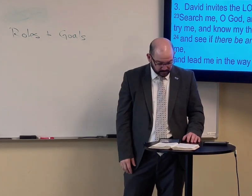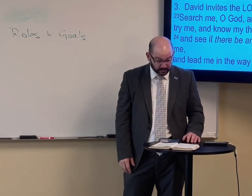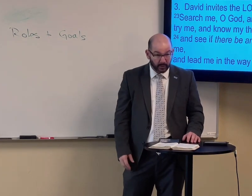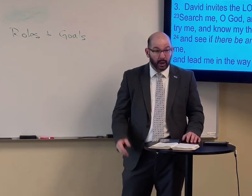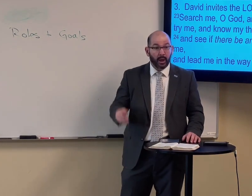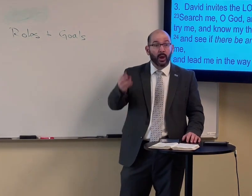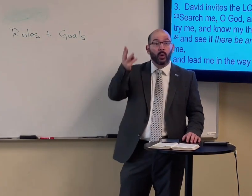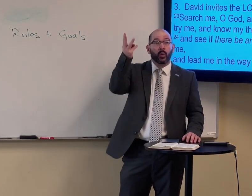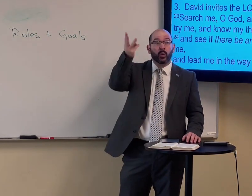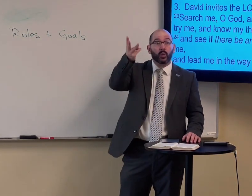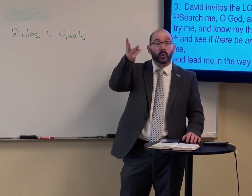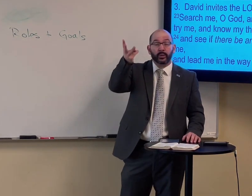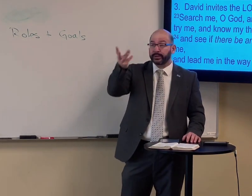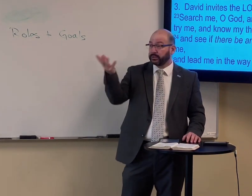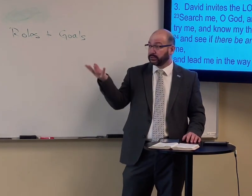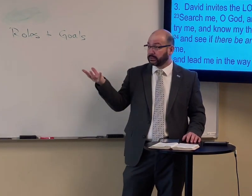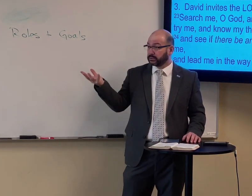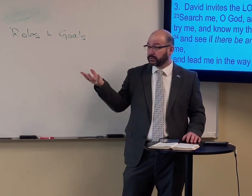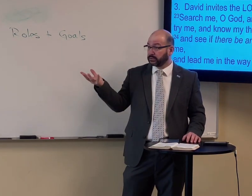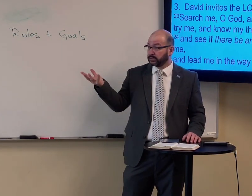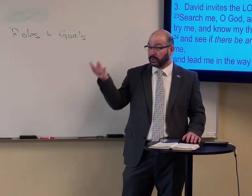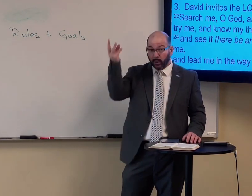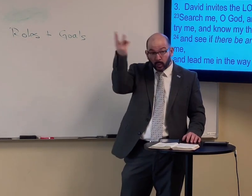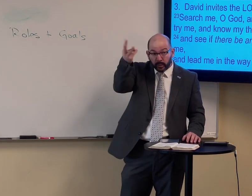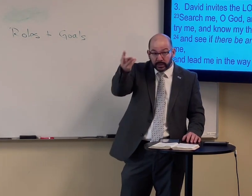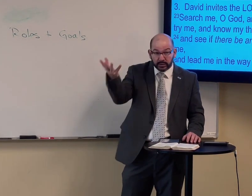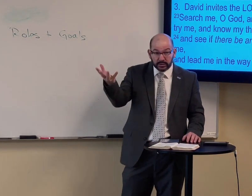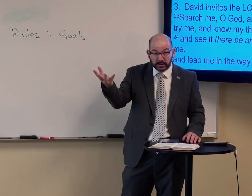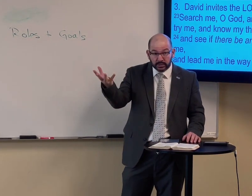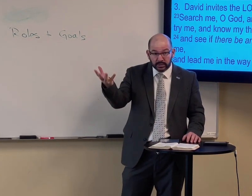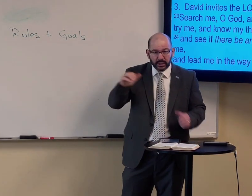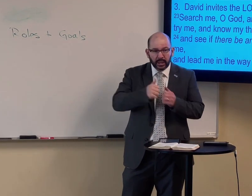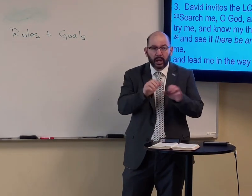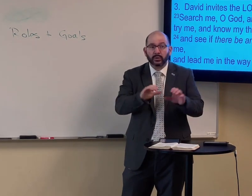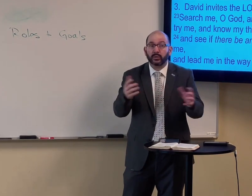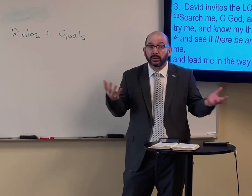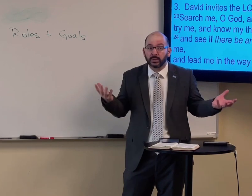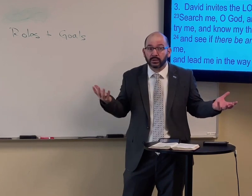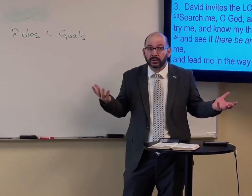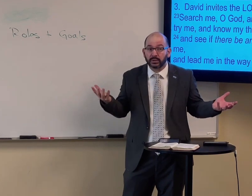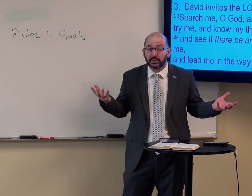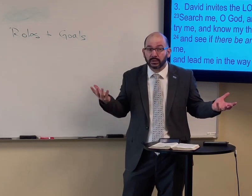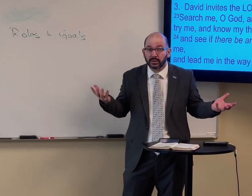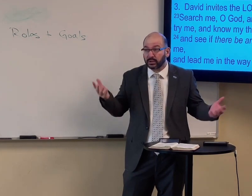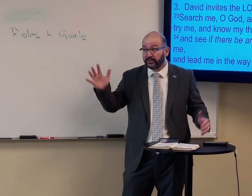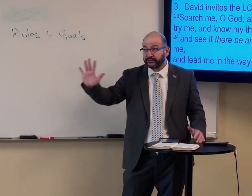or you're in the small numbers? How about your witnessing? How are you doing with that?